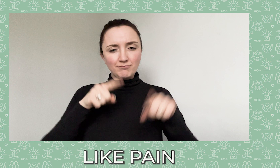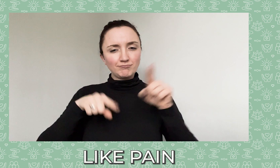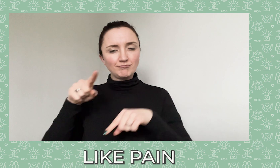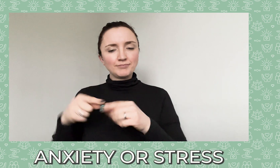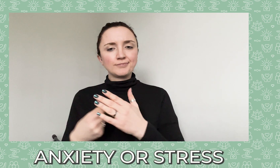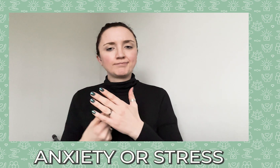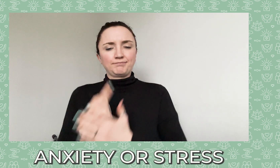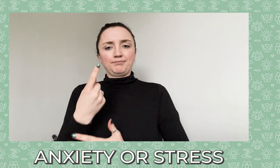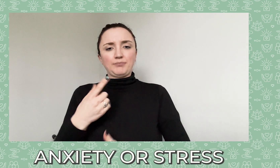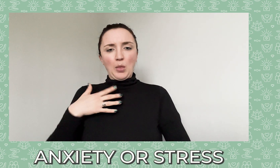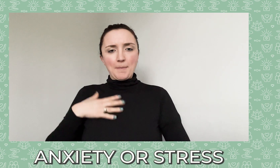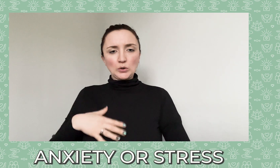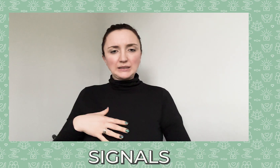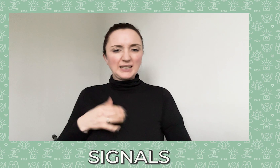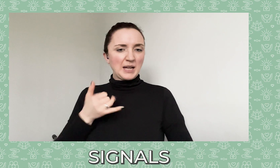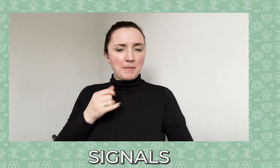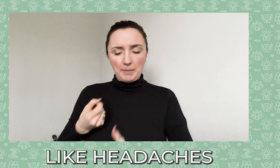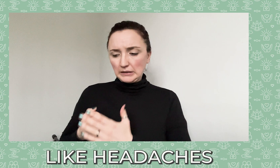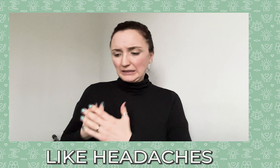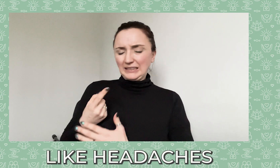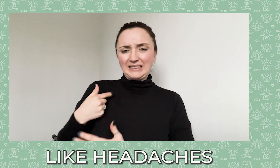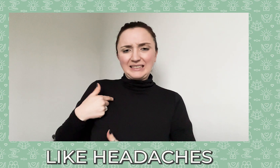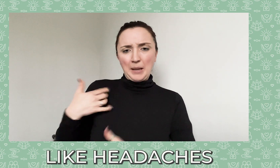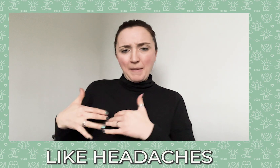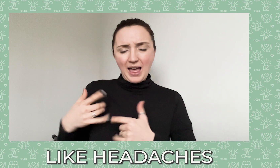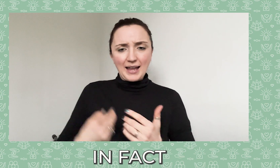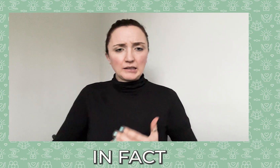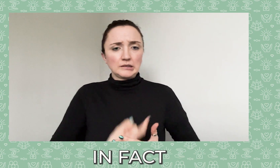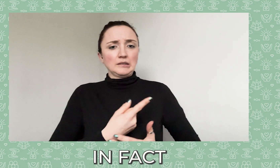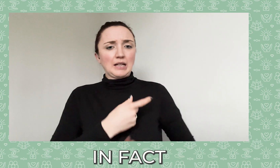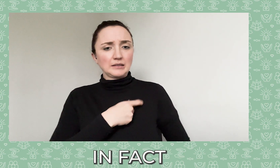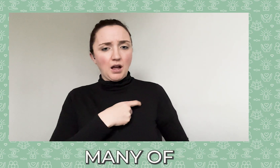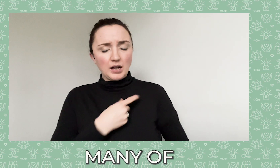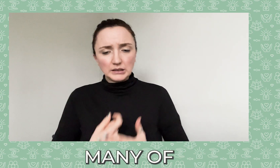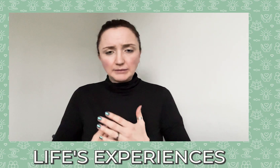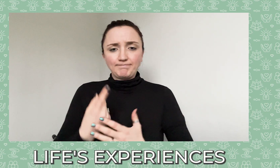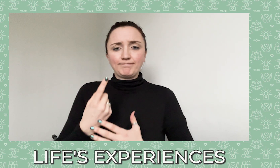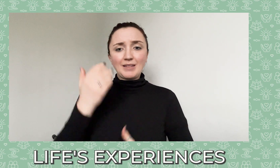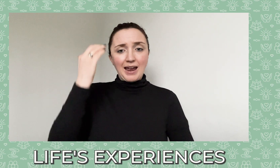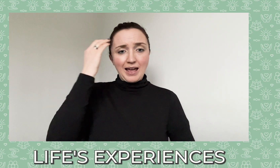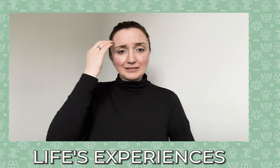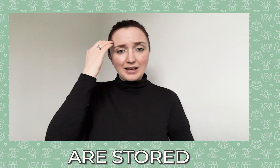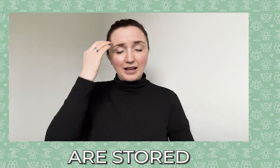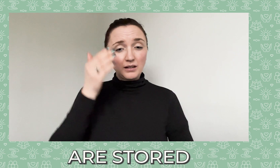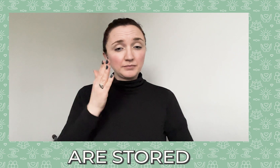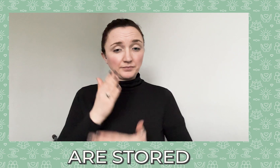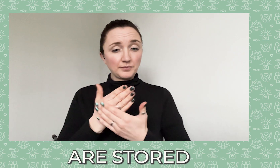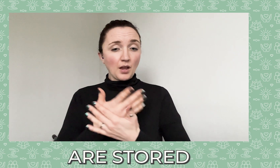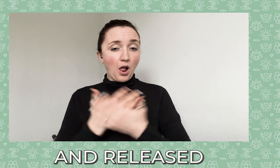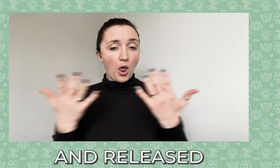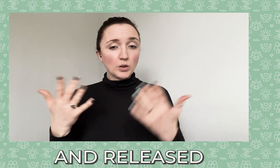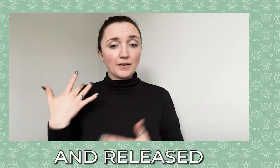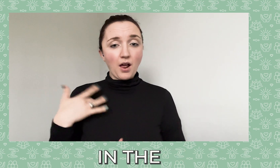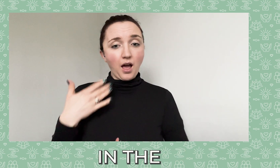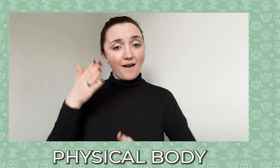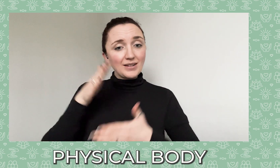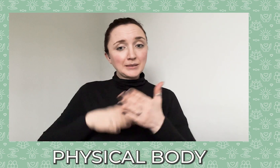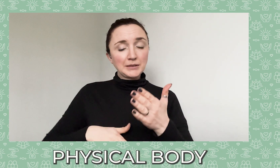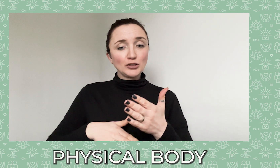pain, anxiety, or stress signals like headaches. In fact, many of life's experiences are stored and released in the physical body in